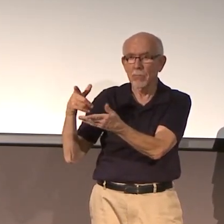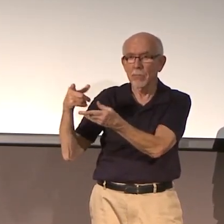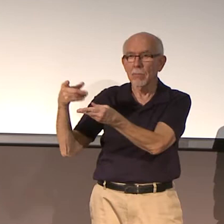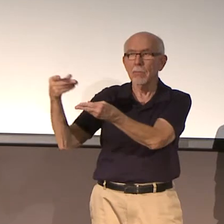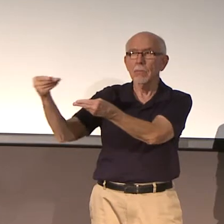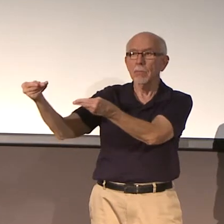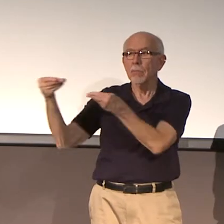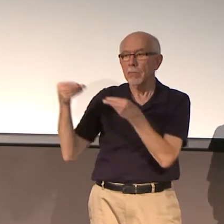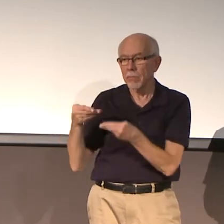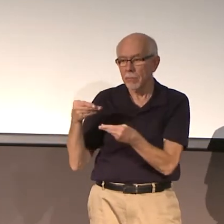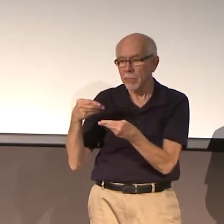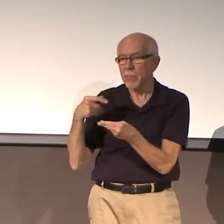poem.